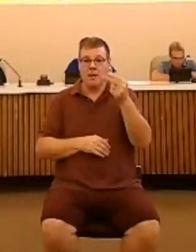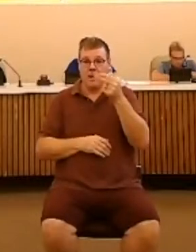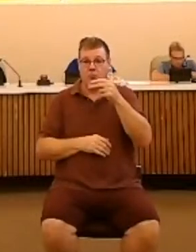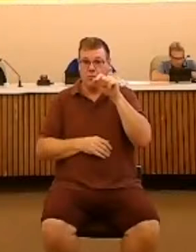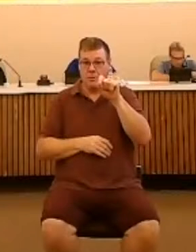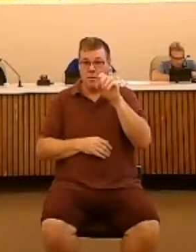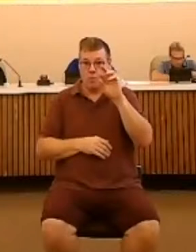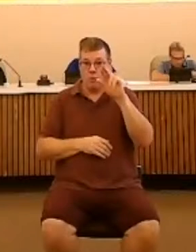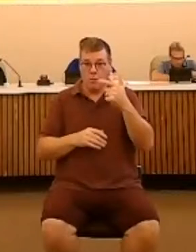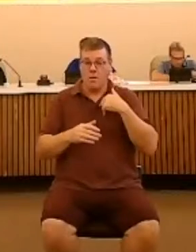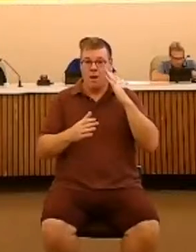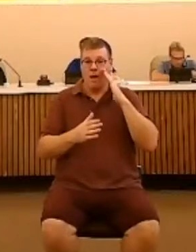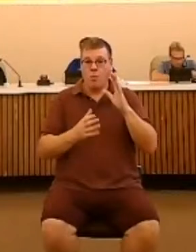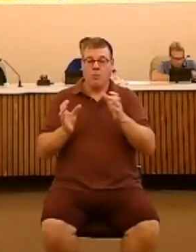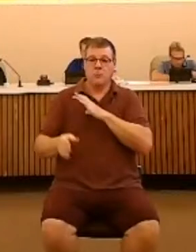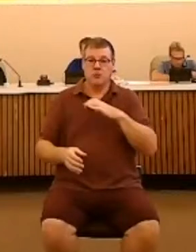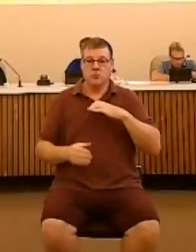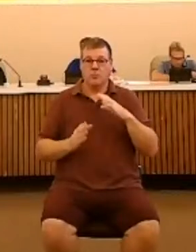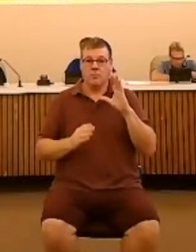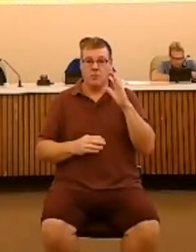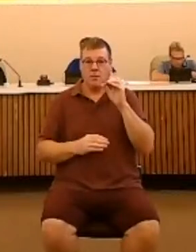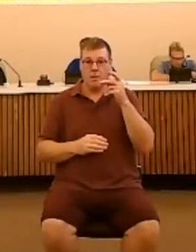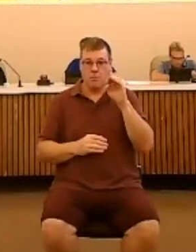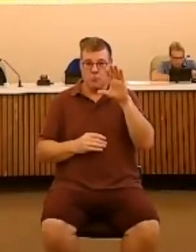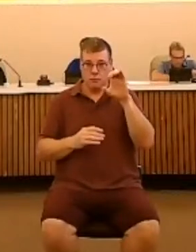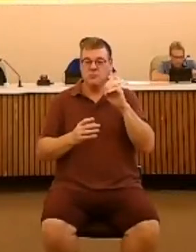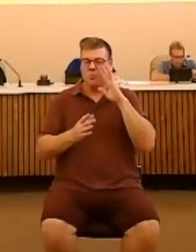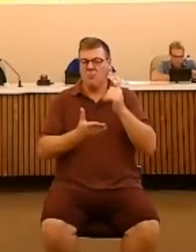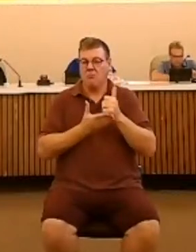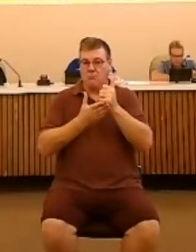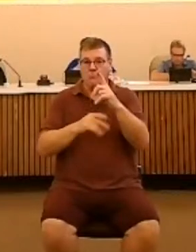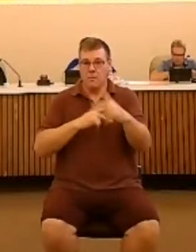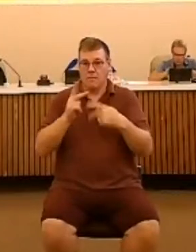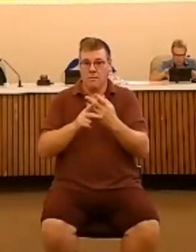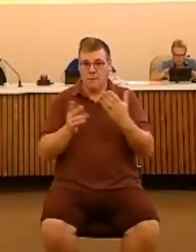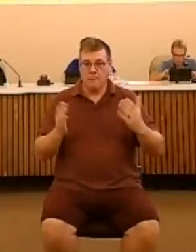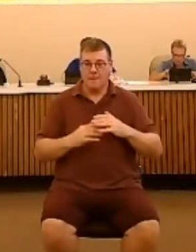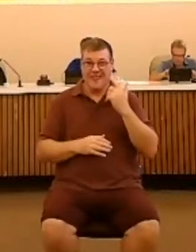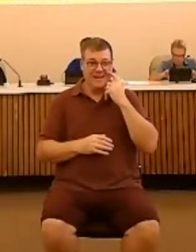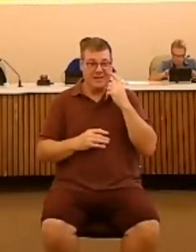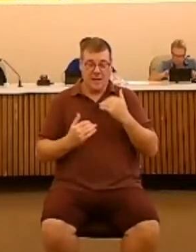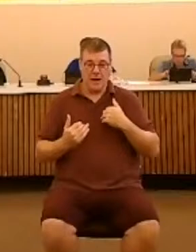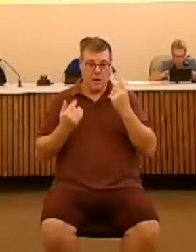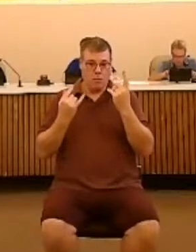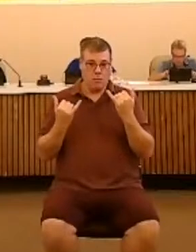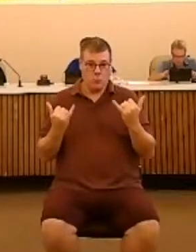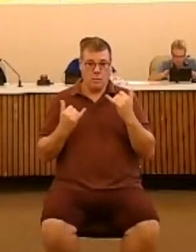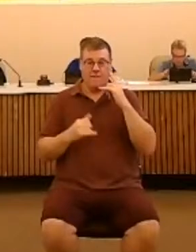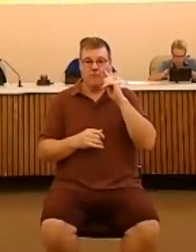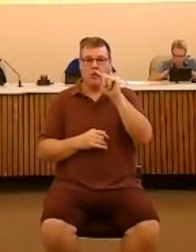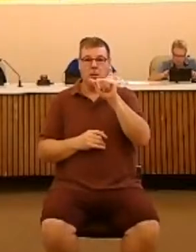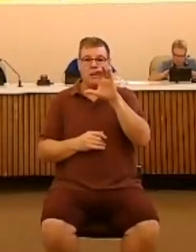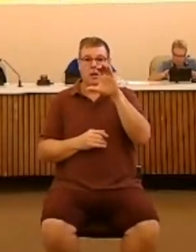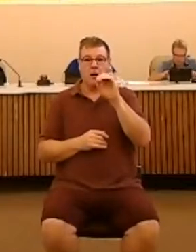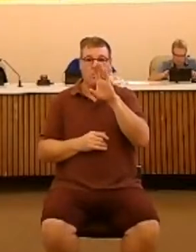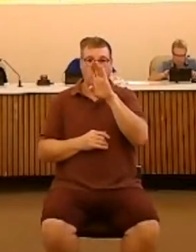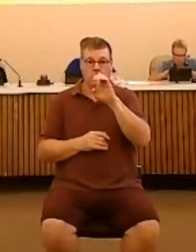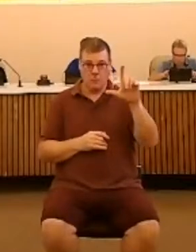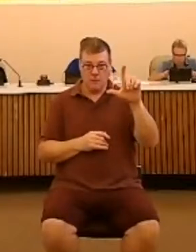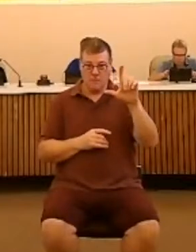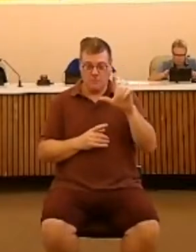supervisor@henrietta.org. I'll hook you up with the Chamber of Commerce. They do that kind of stuff. In fact, we just had one today for the Taco Bell over on